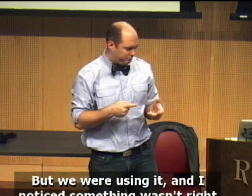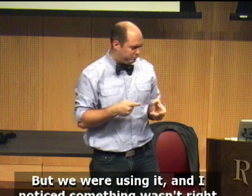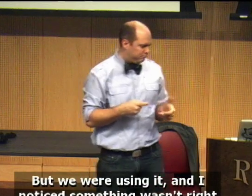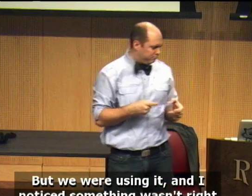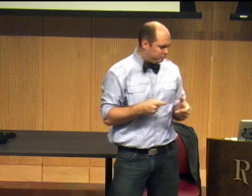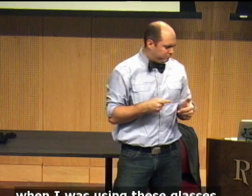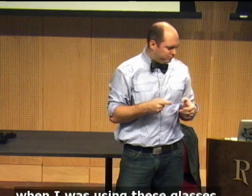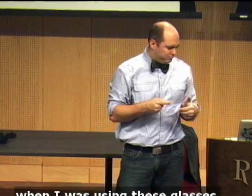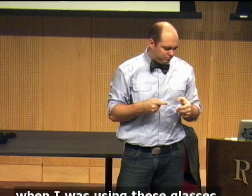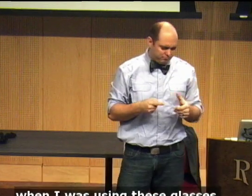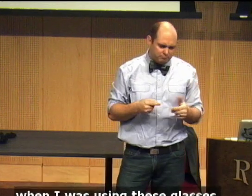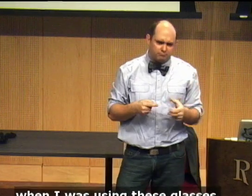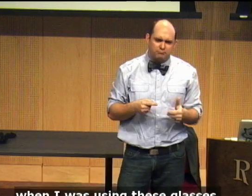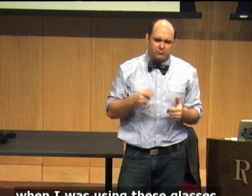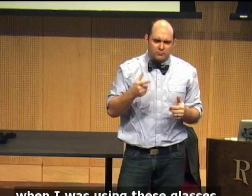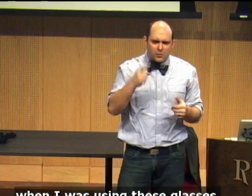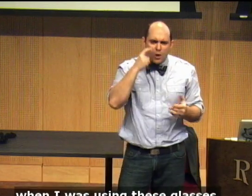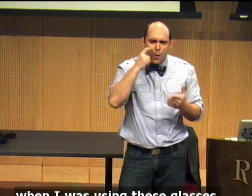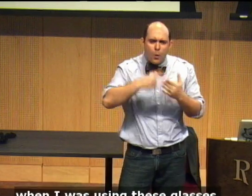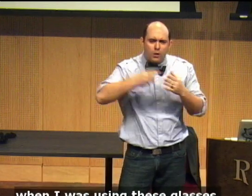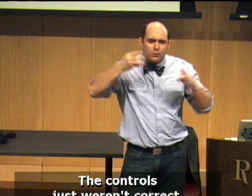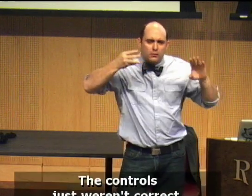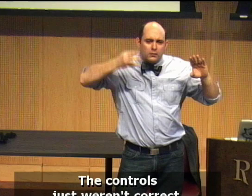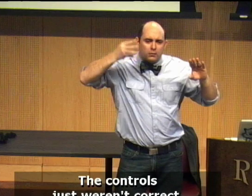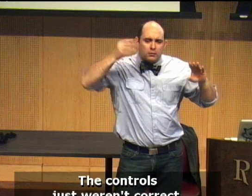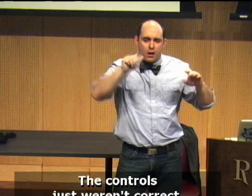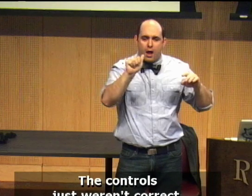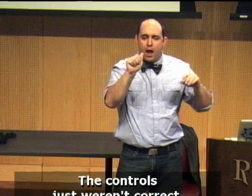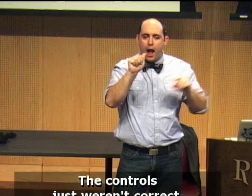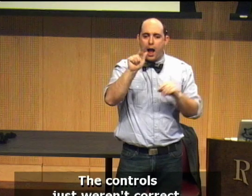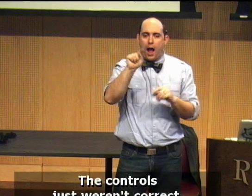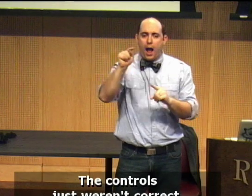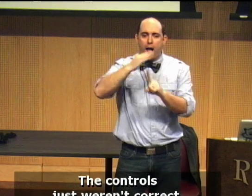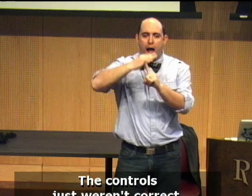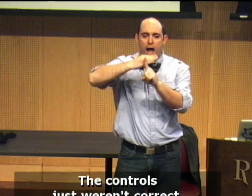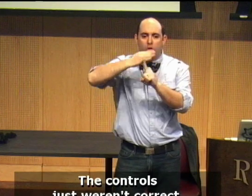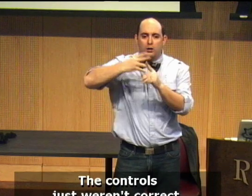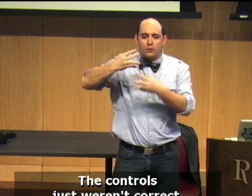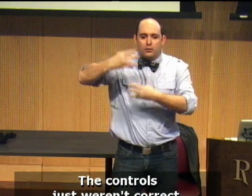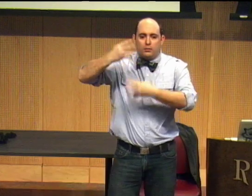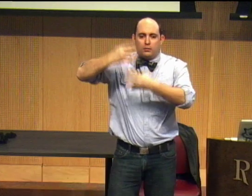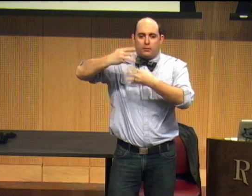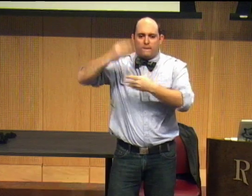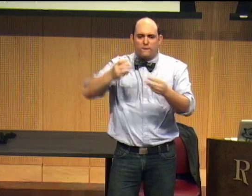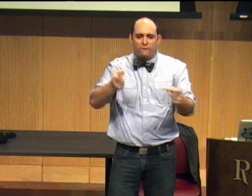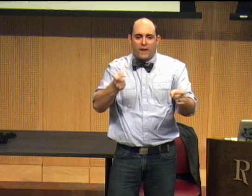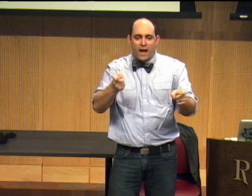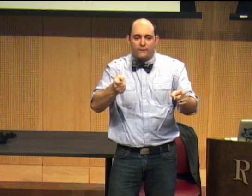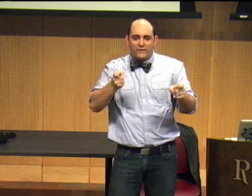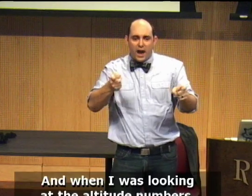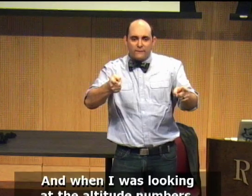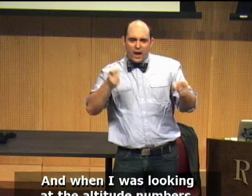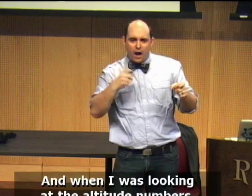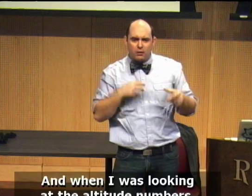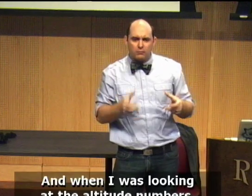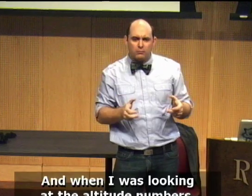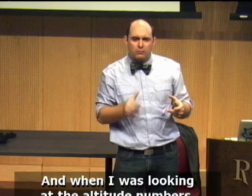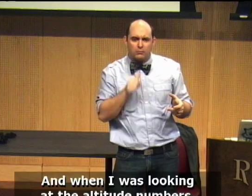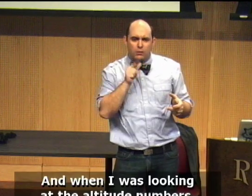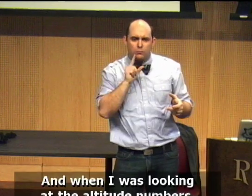right when I was using these glasses. The controls just weren't correct. And when I was looking at the